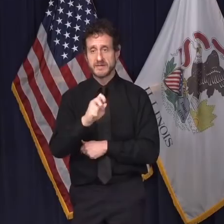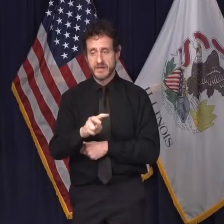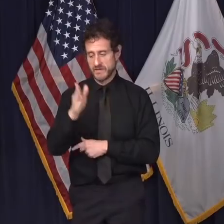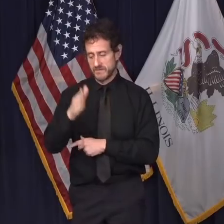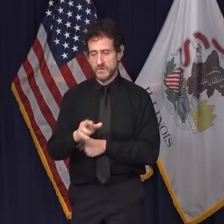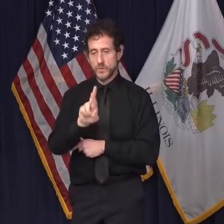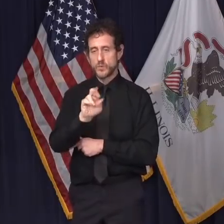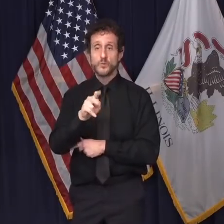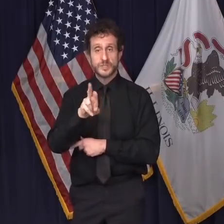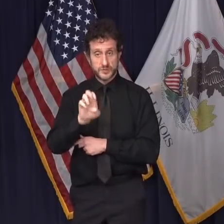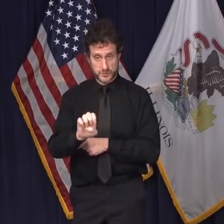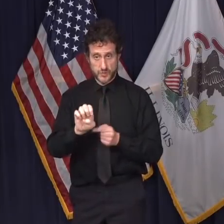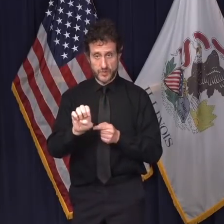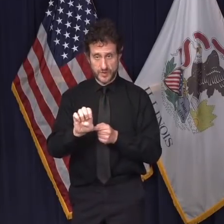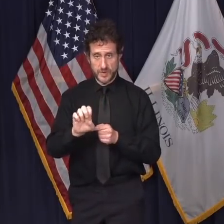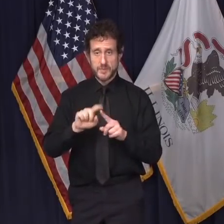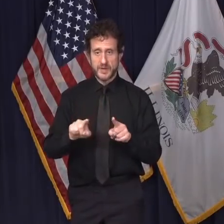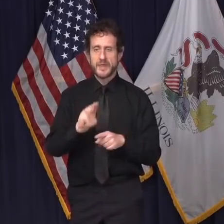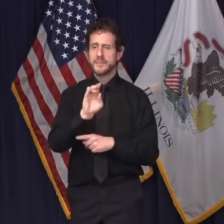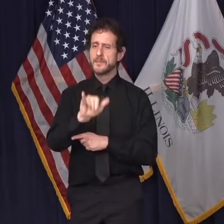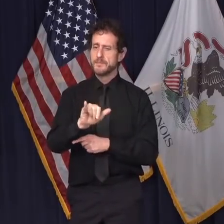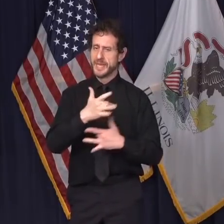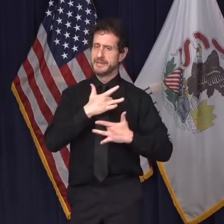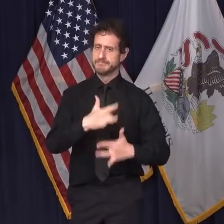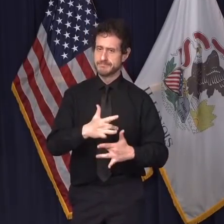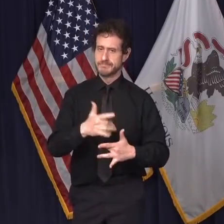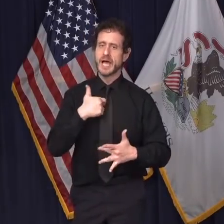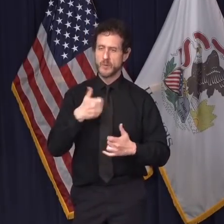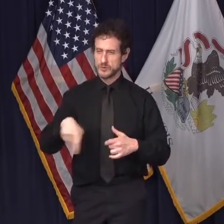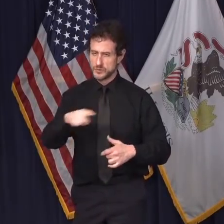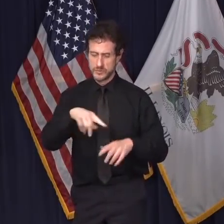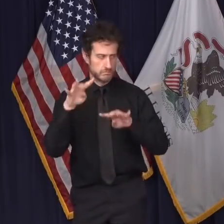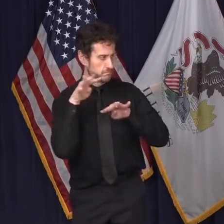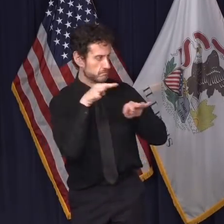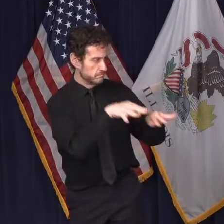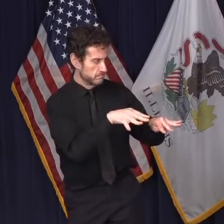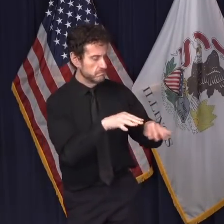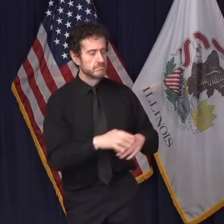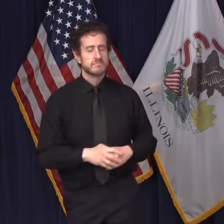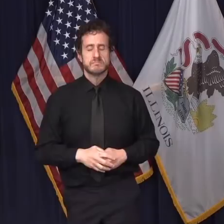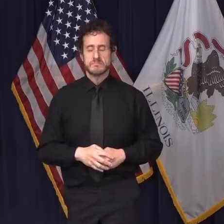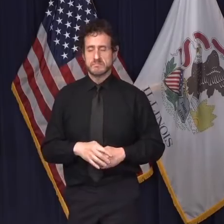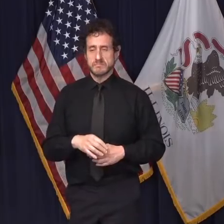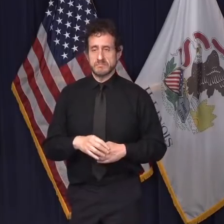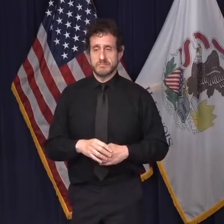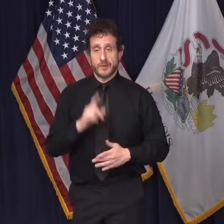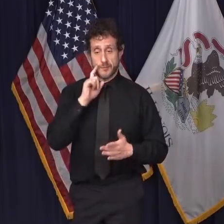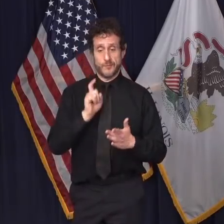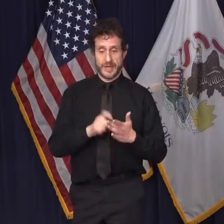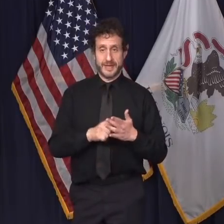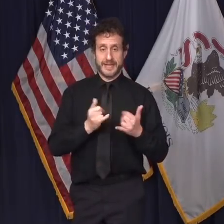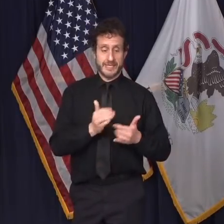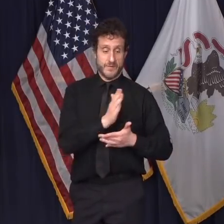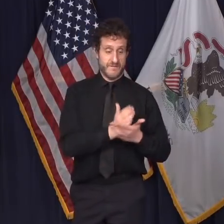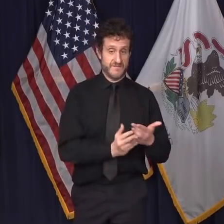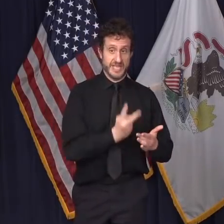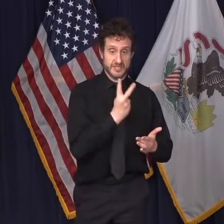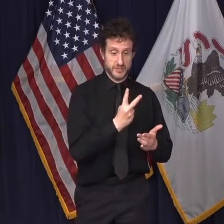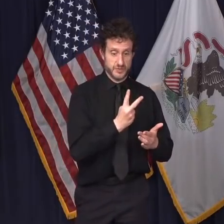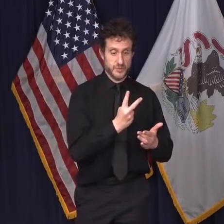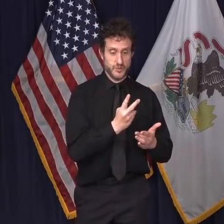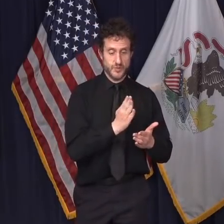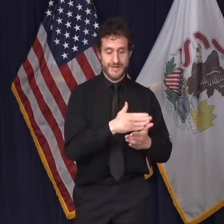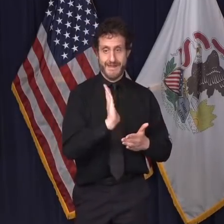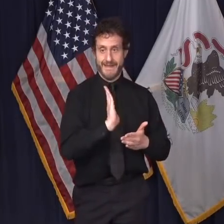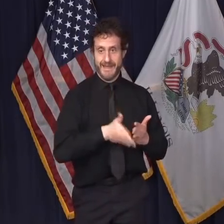dph.illinois.gov/restore. But I wanted to bring the May trends to your attention in recognition of the end of Phase 2 for all